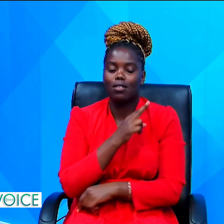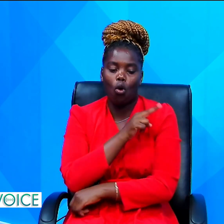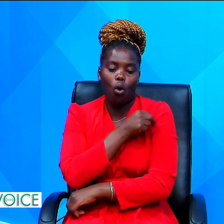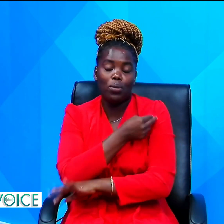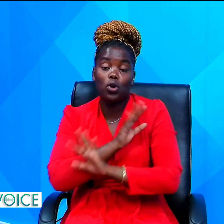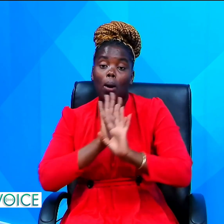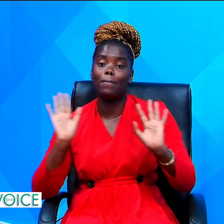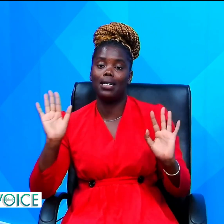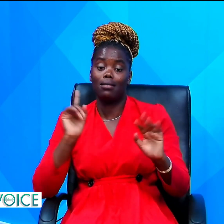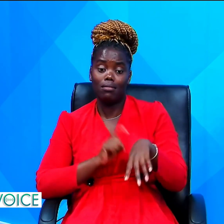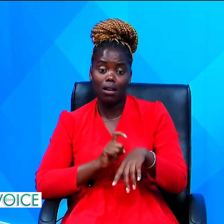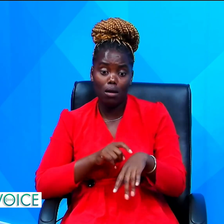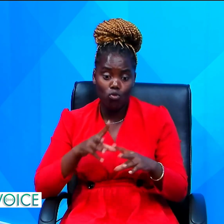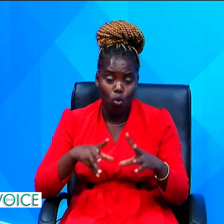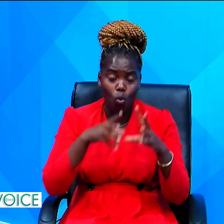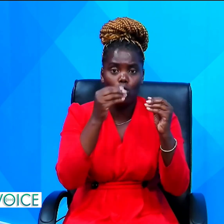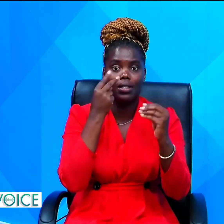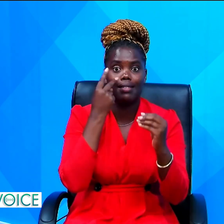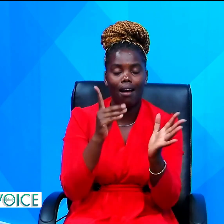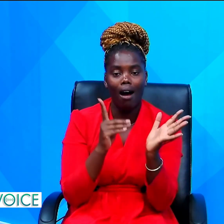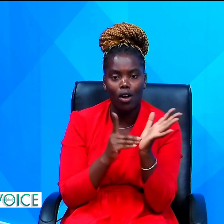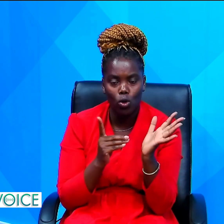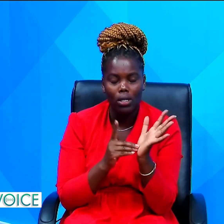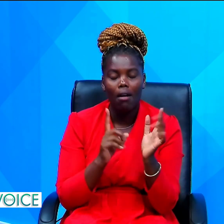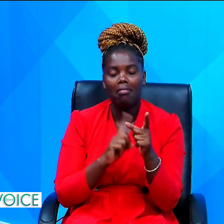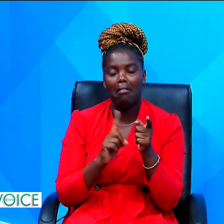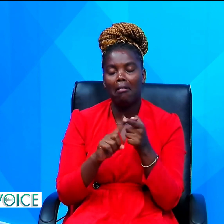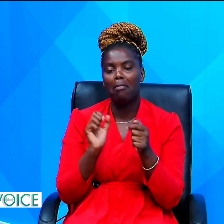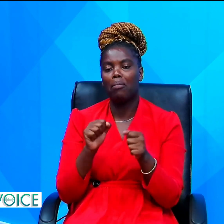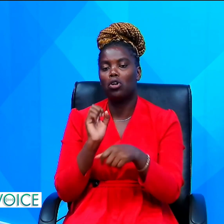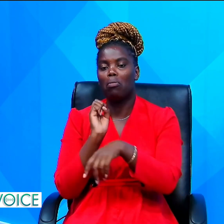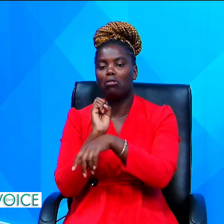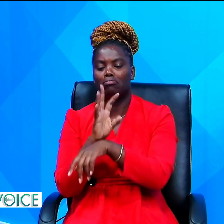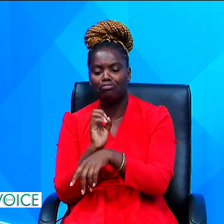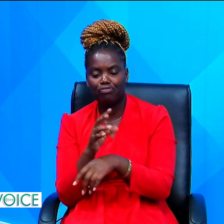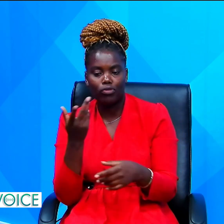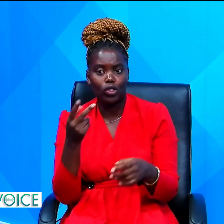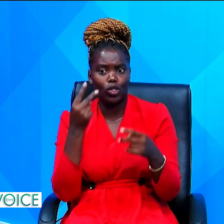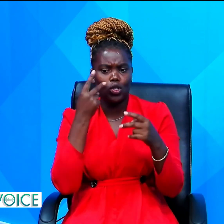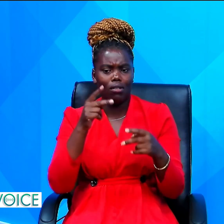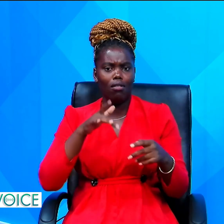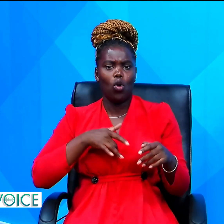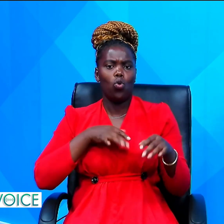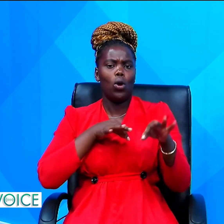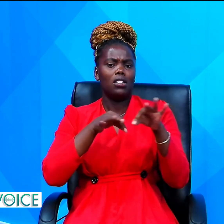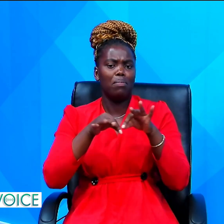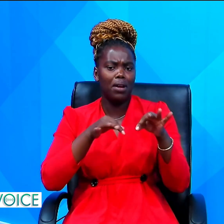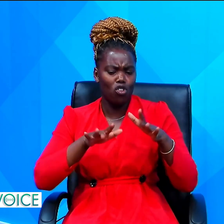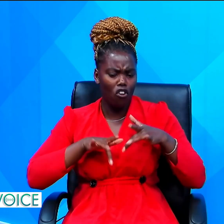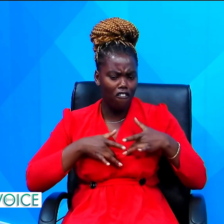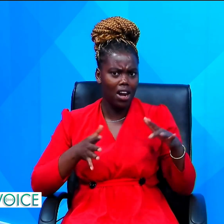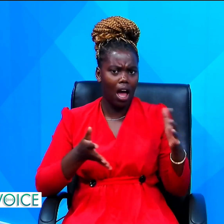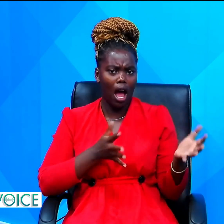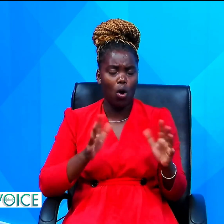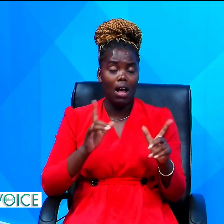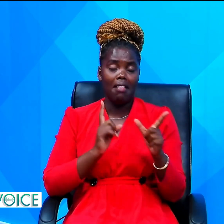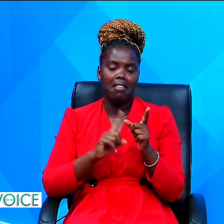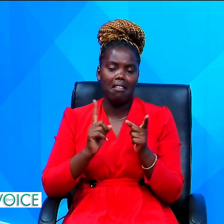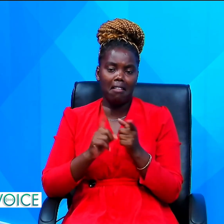hospital, go to the doctor, and then you'll get advice, and you will explain to the doctor on